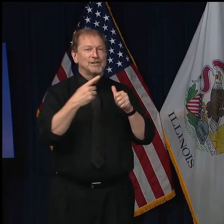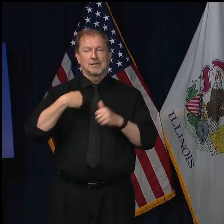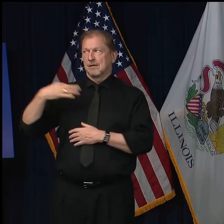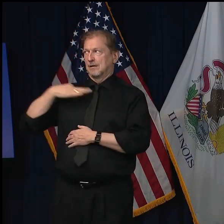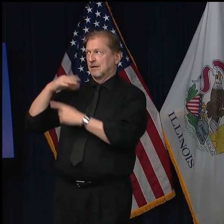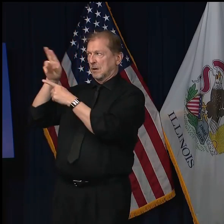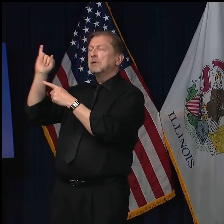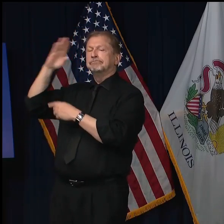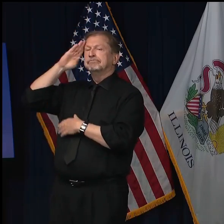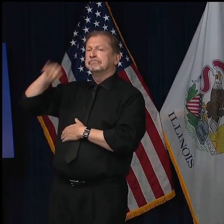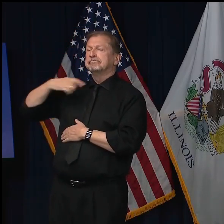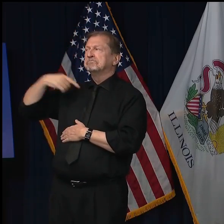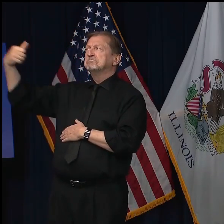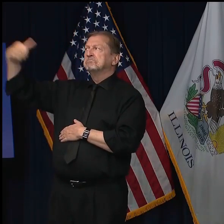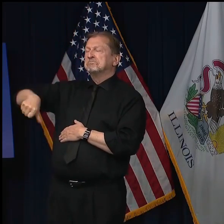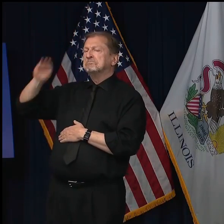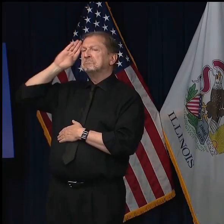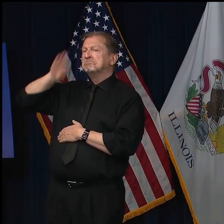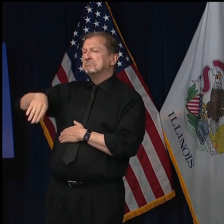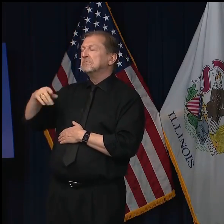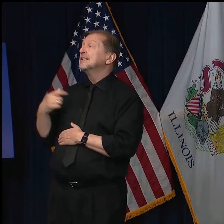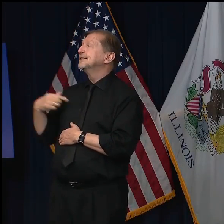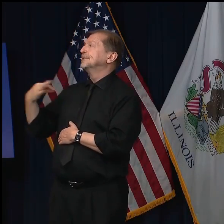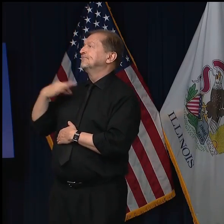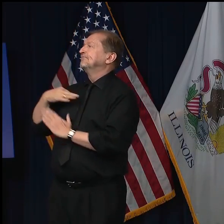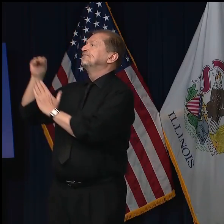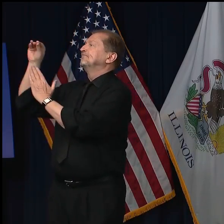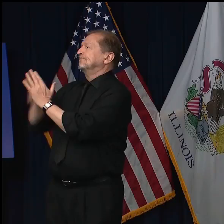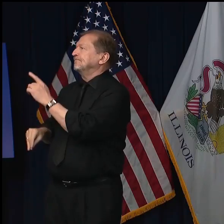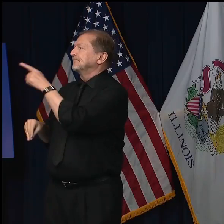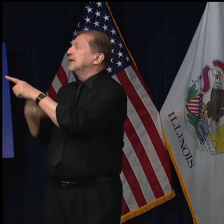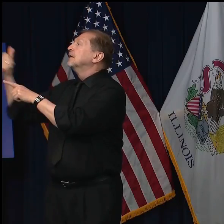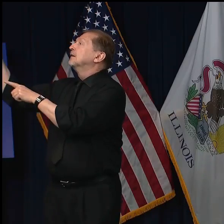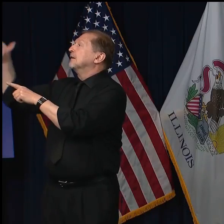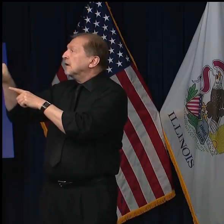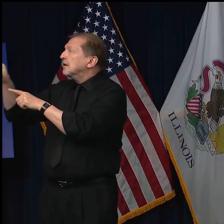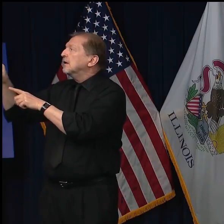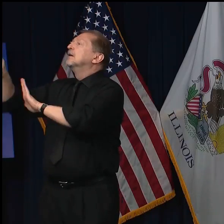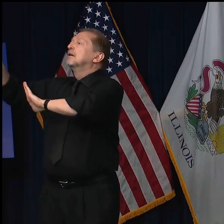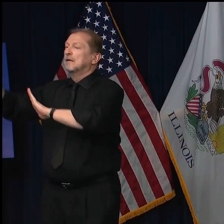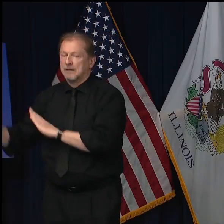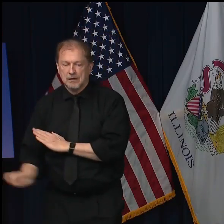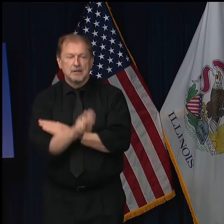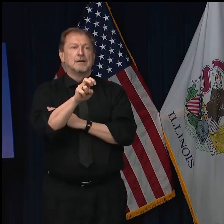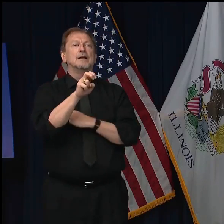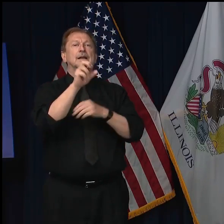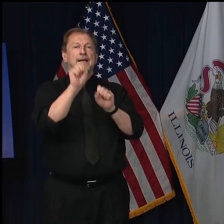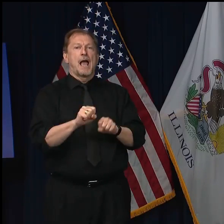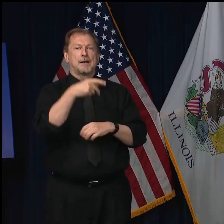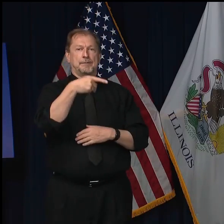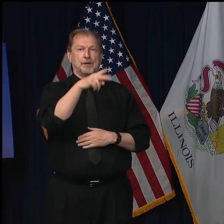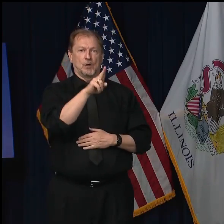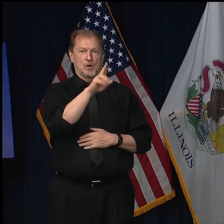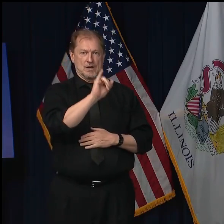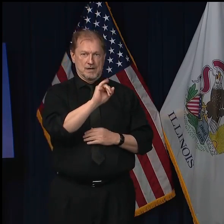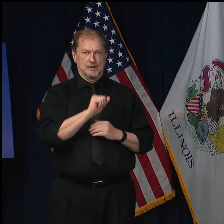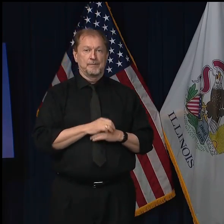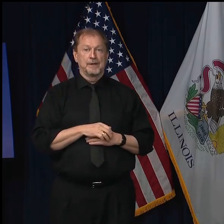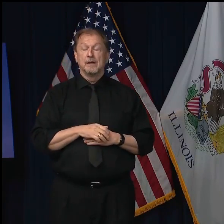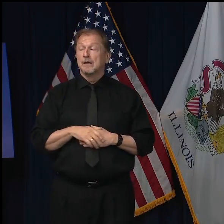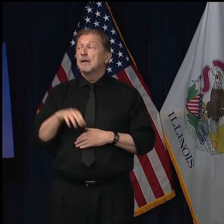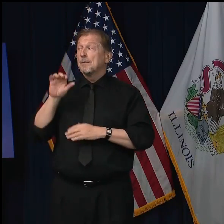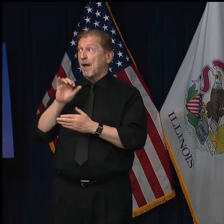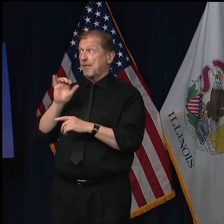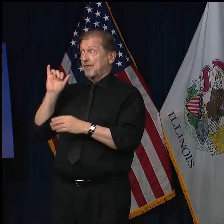before applying for benefits under PUA. That denial for regular unemployment benefits is a mandatory